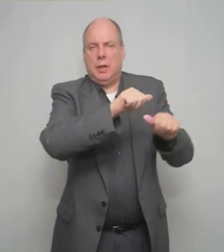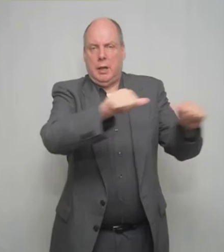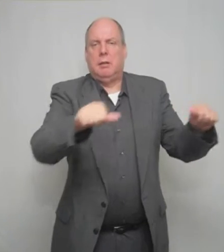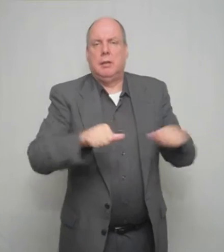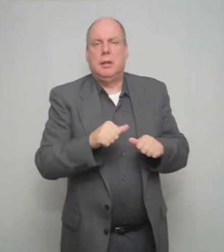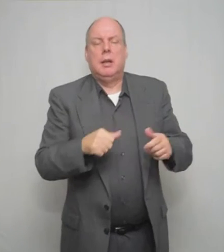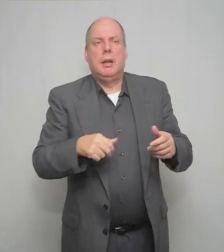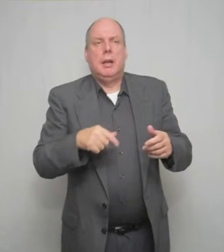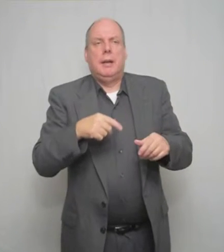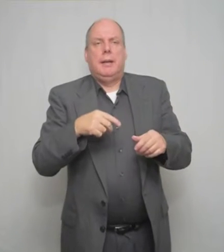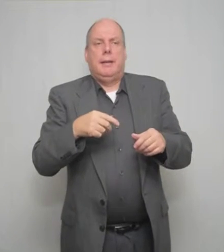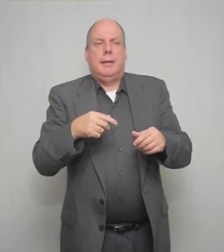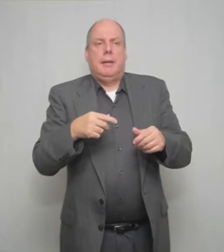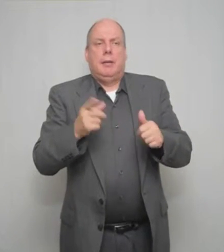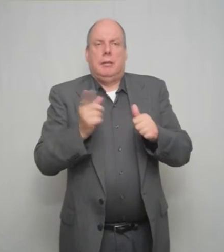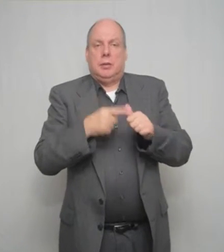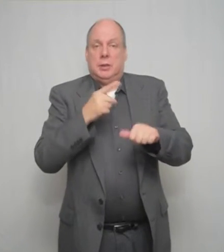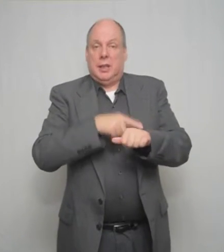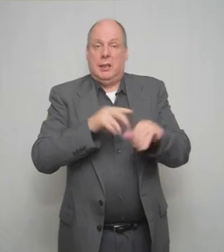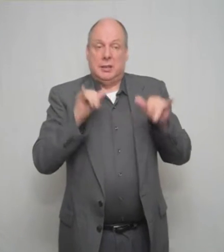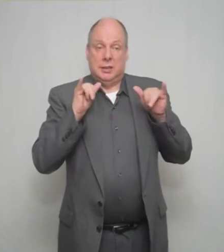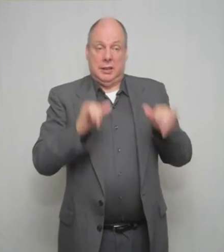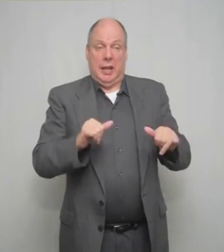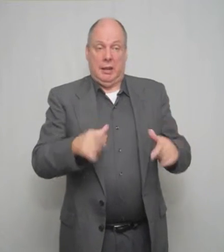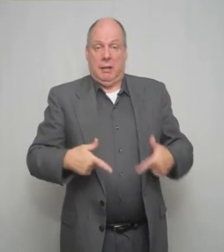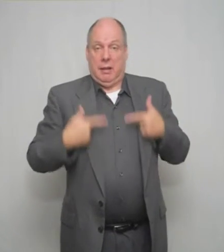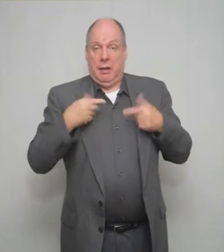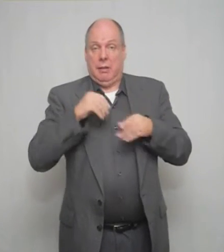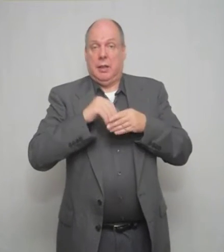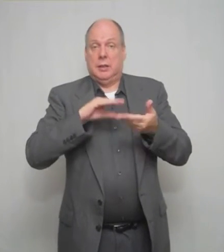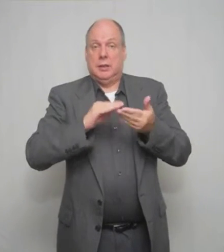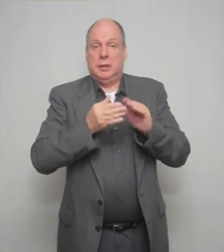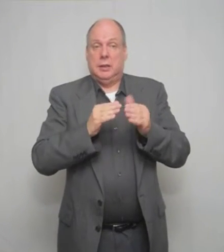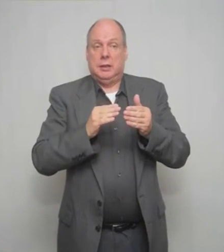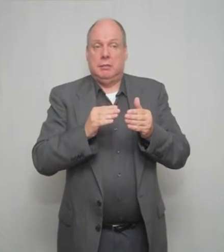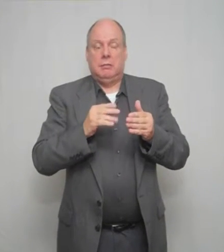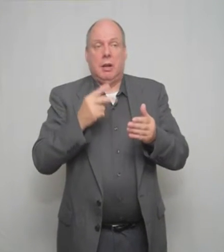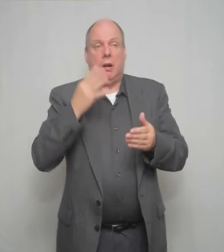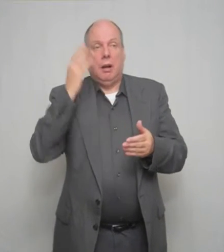or mountainous area. But this time I stayed for the whole week in the city.